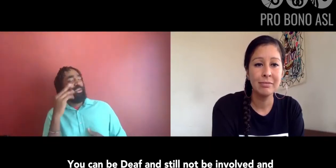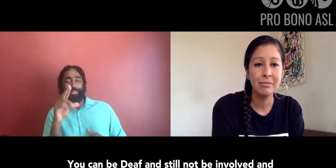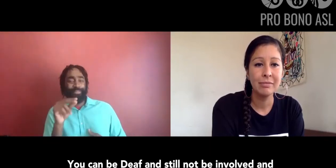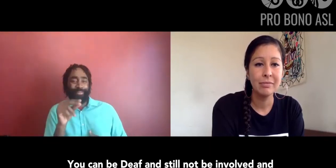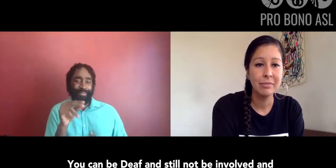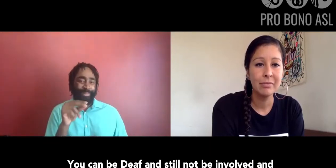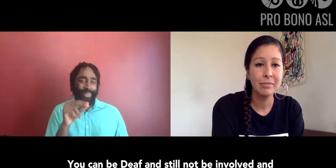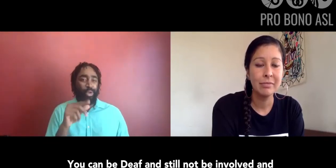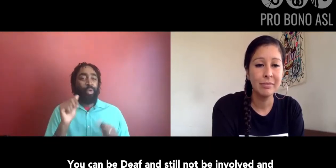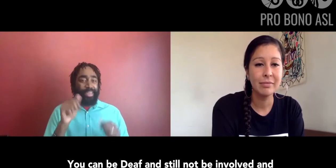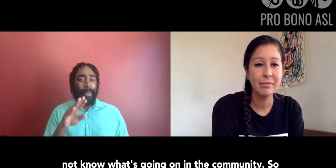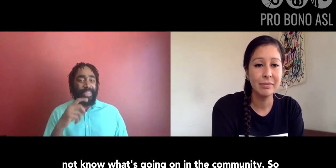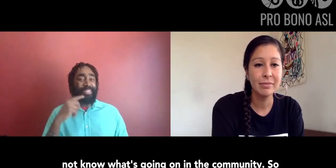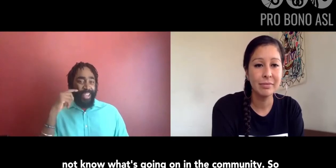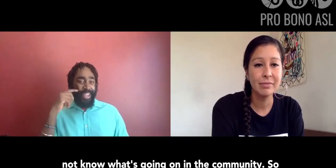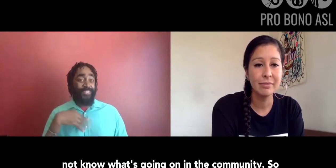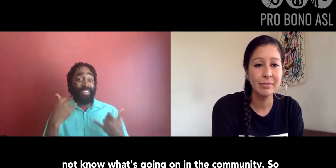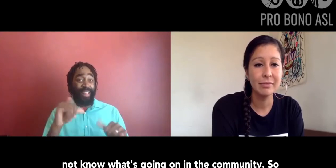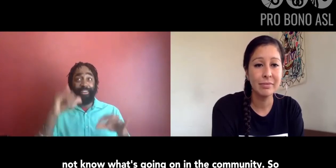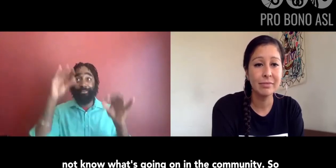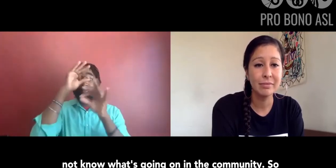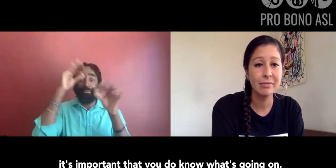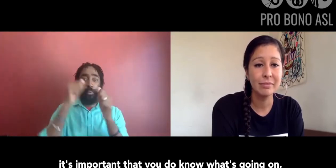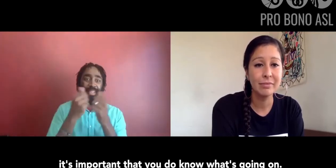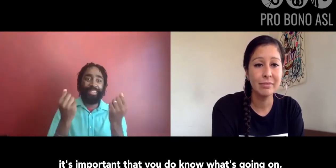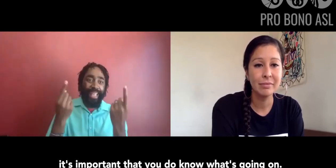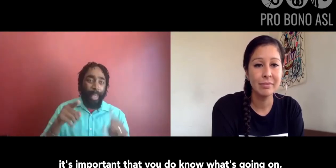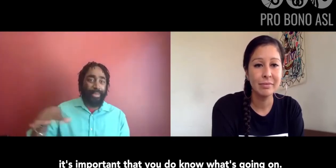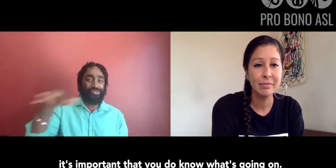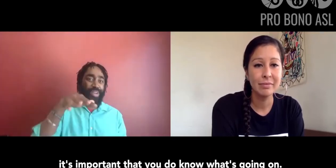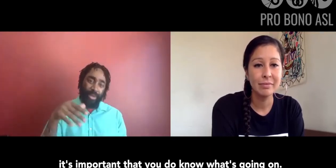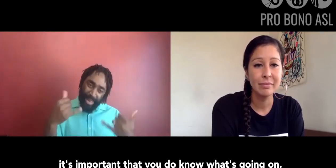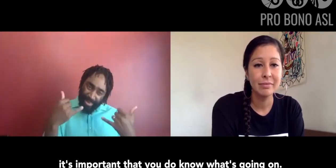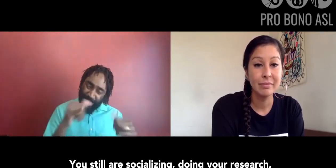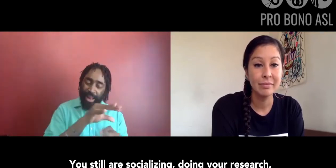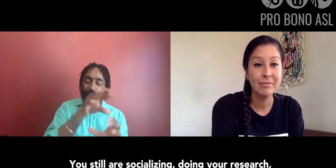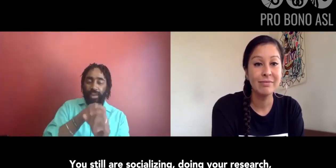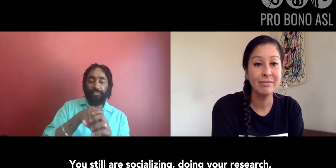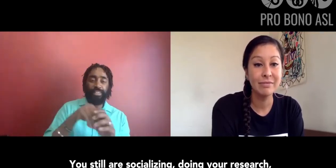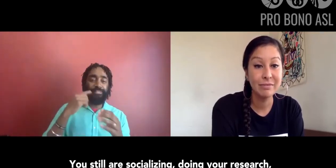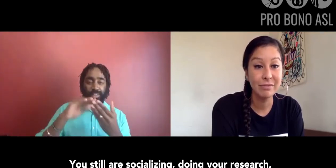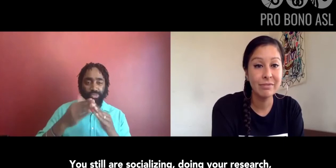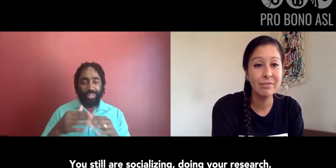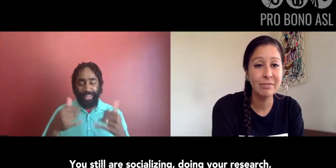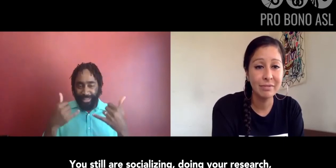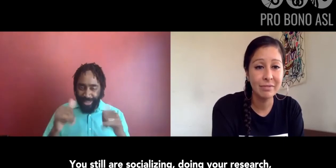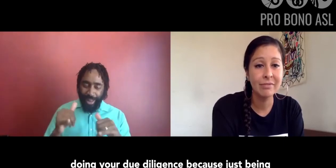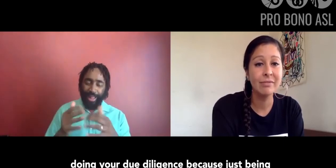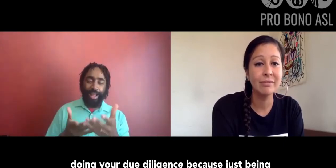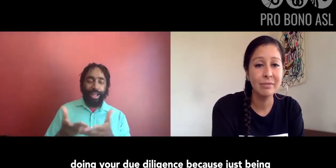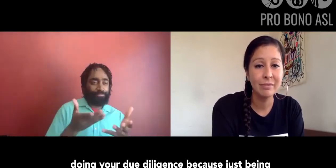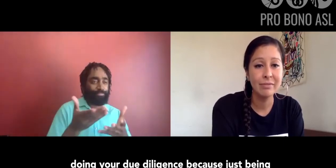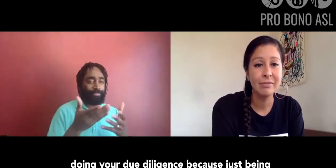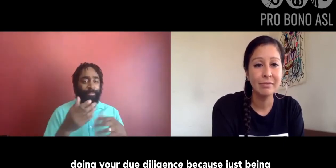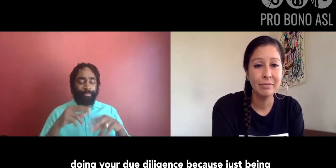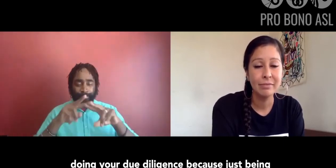and still not be involved and not know what's going on in the community. So it's important that you do know what's going on. You still are socializing, doing your research, doing